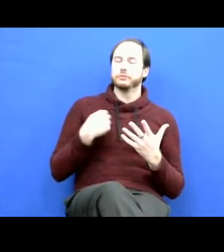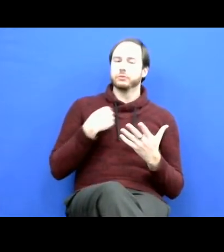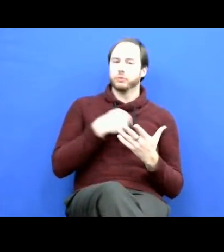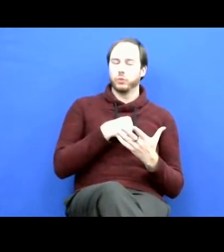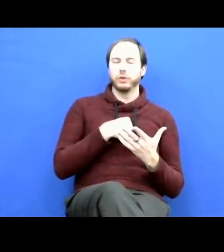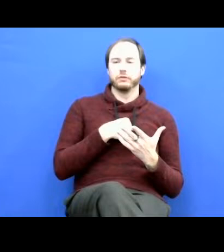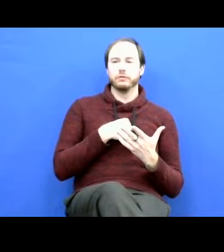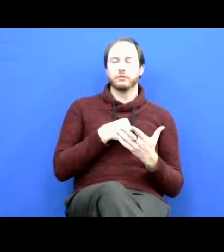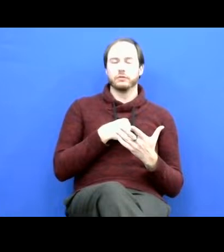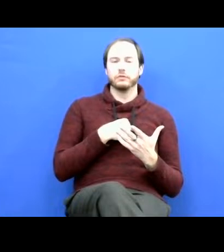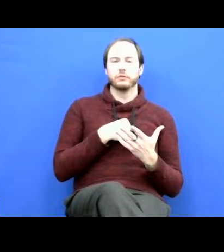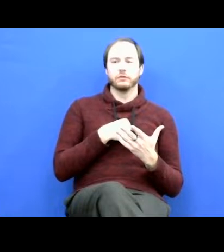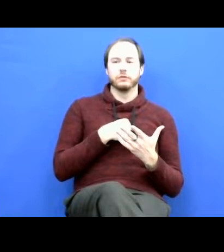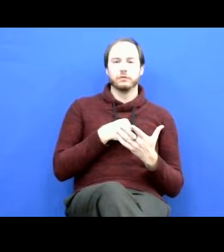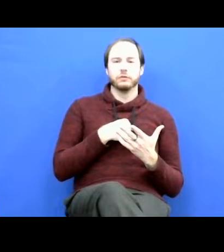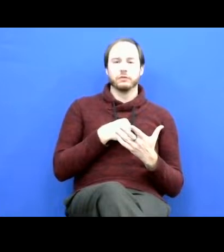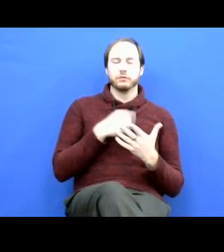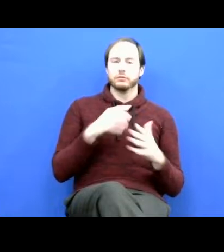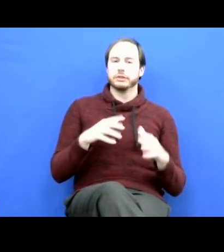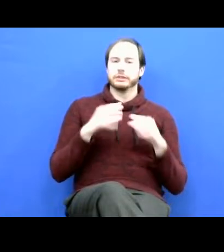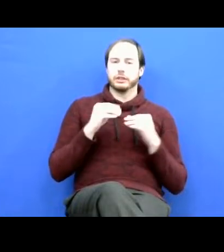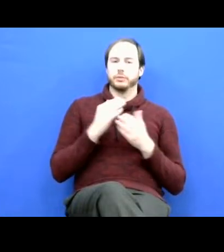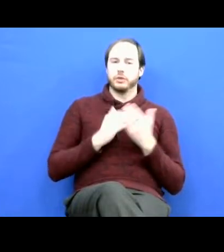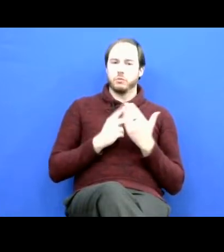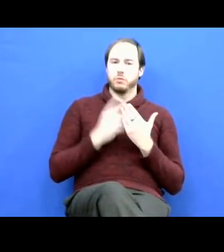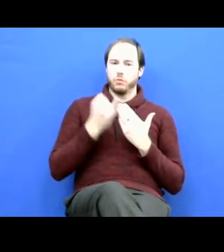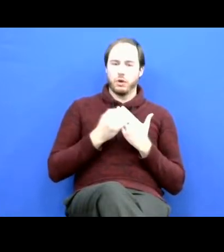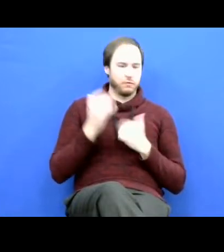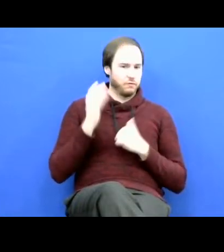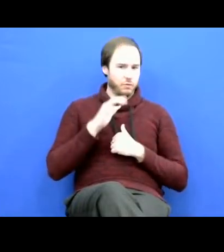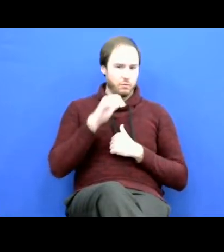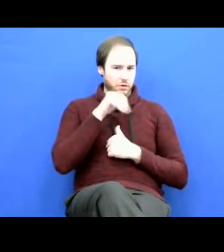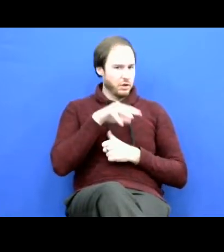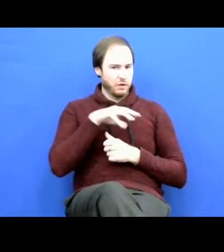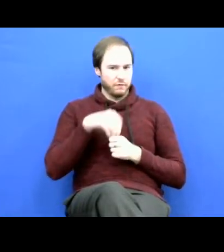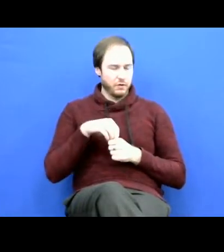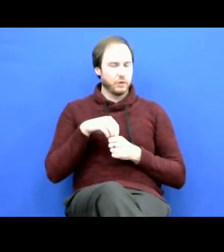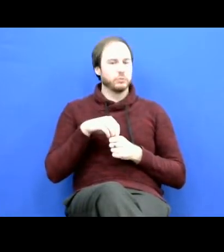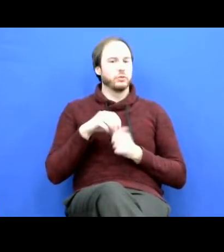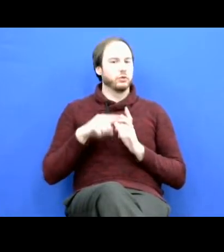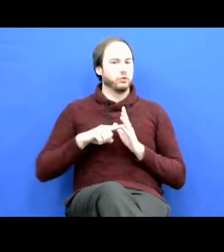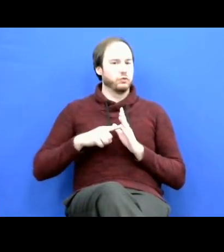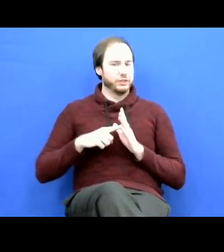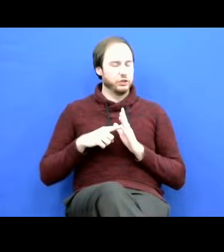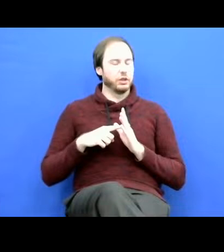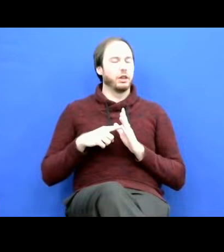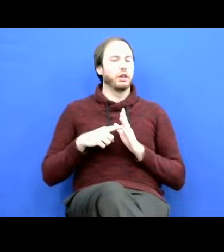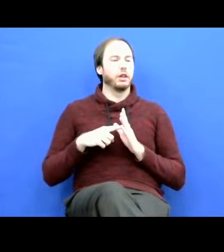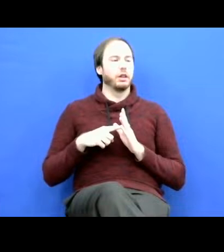done, taken on some projects that originally weren't part of the